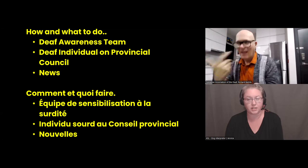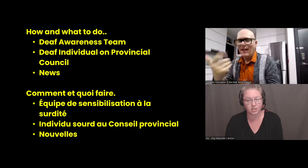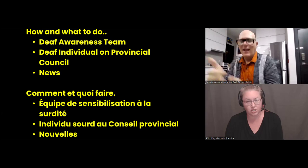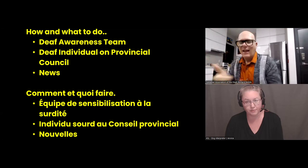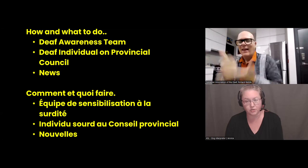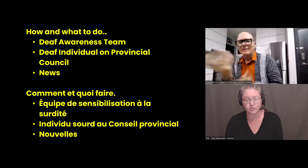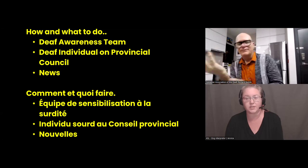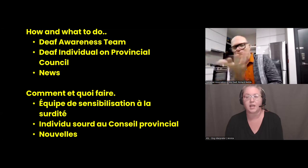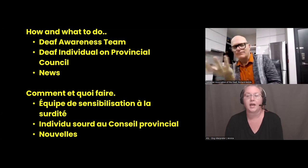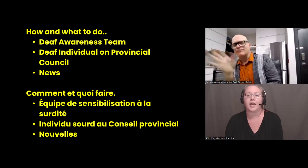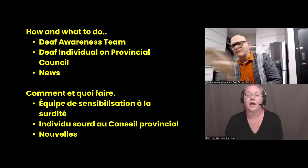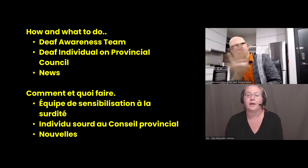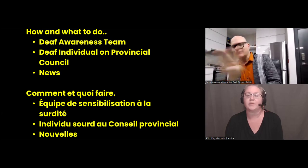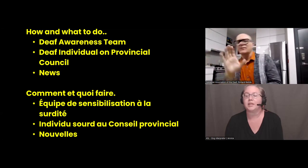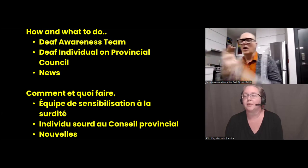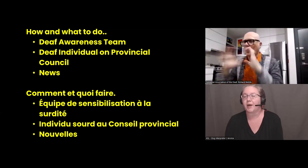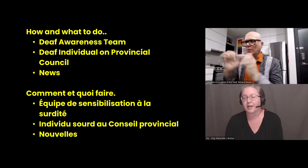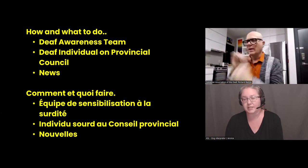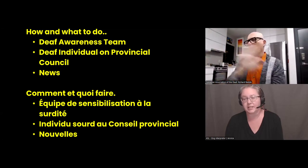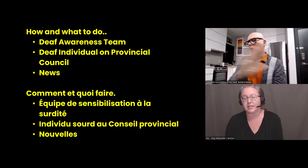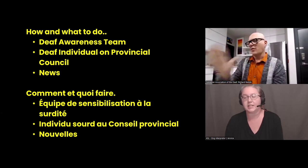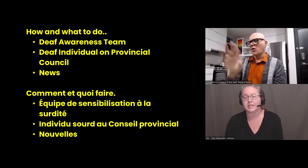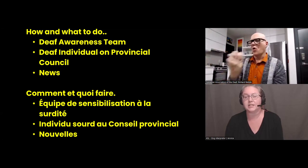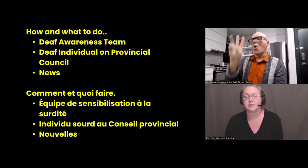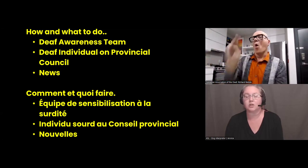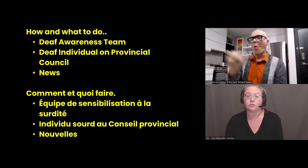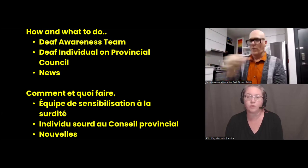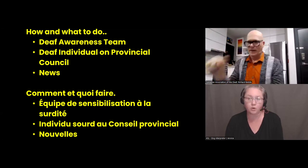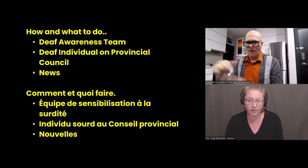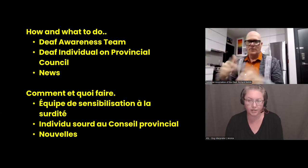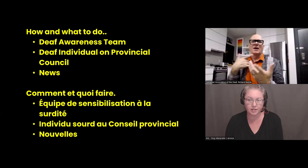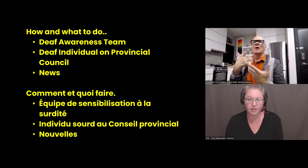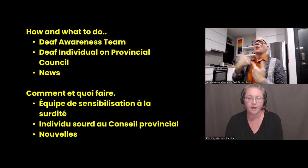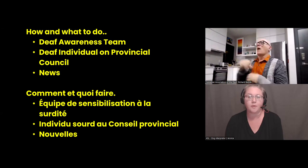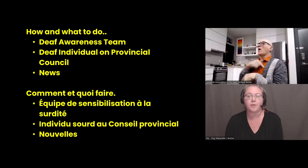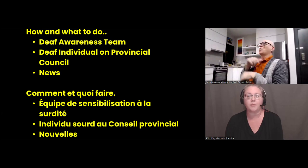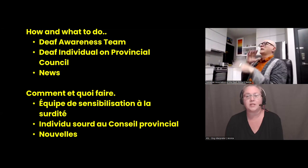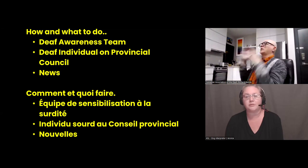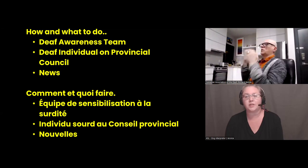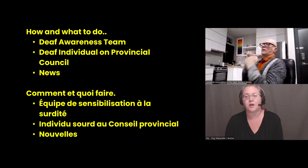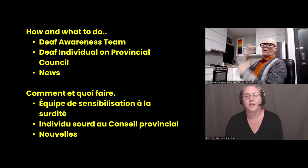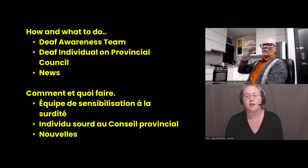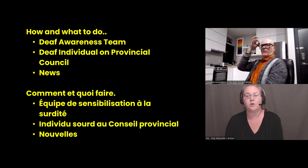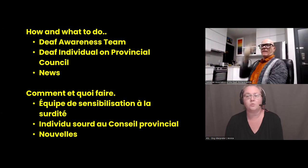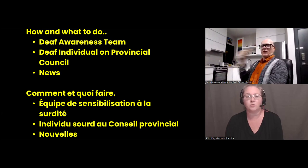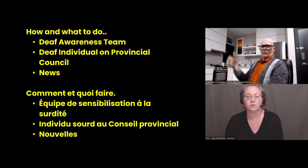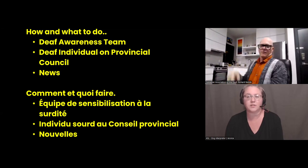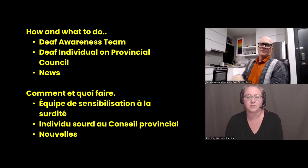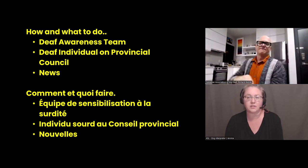affiliate chapters. The capacity is growing, but we definitely want that homegrown skill set